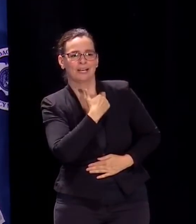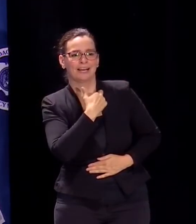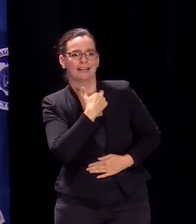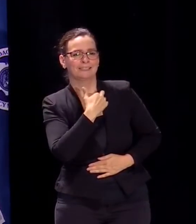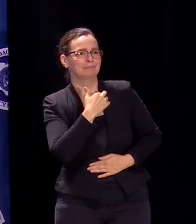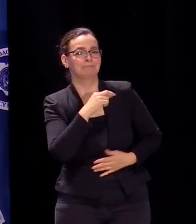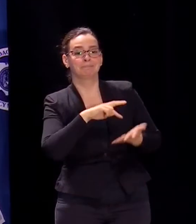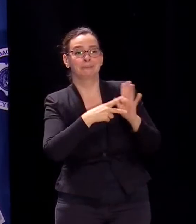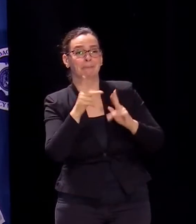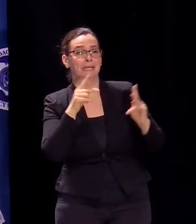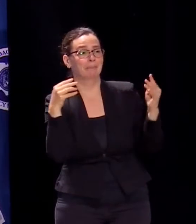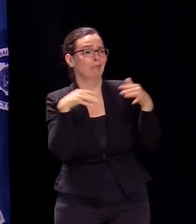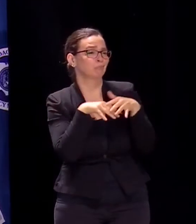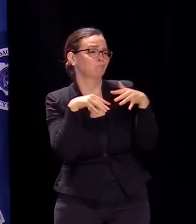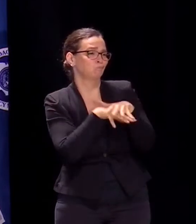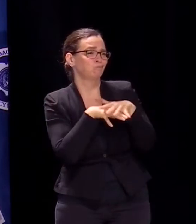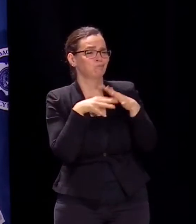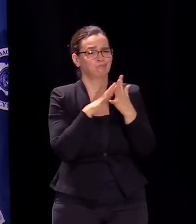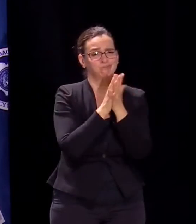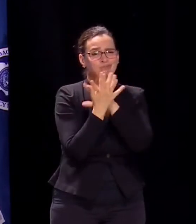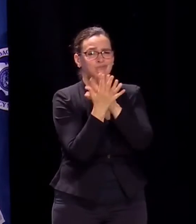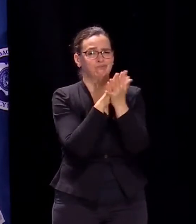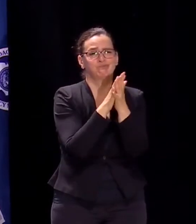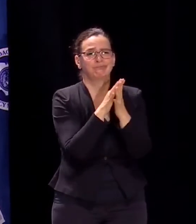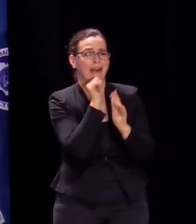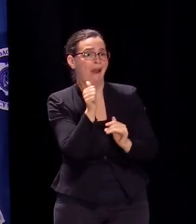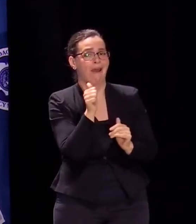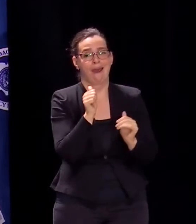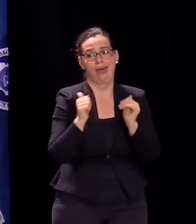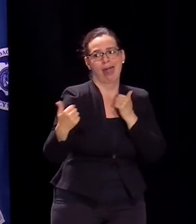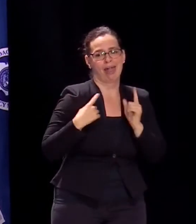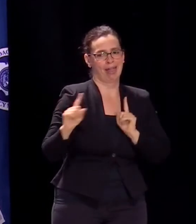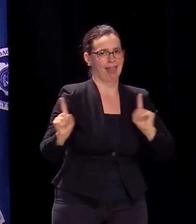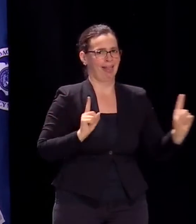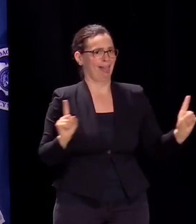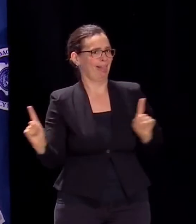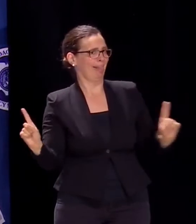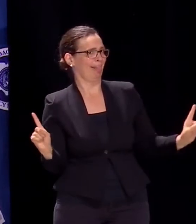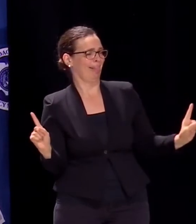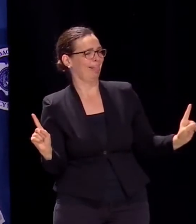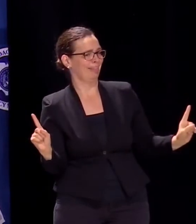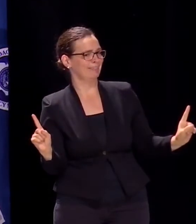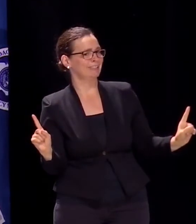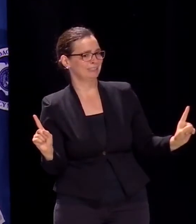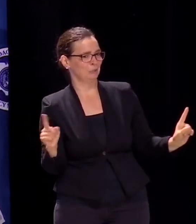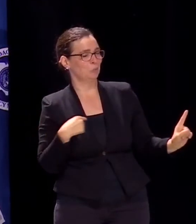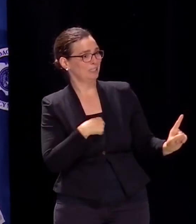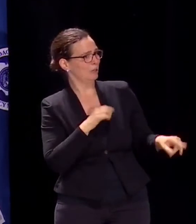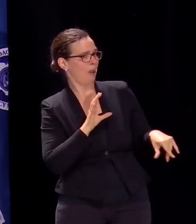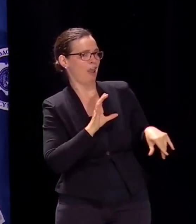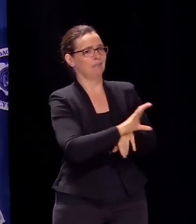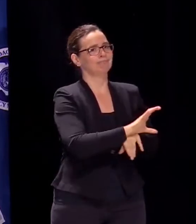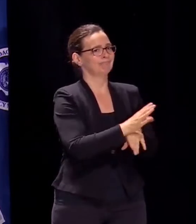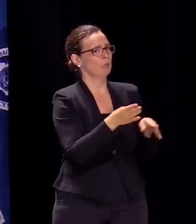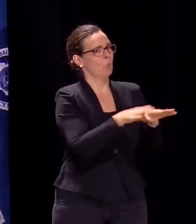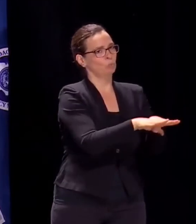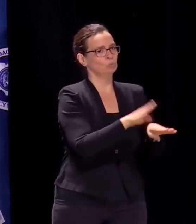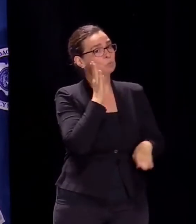So these things, you know, we get complaints all the time. We've gotten a lot of complaints from big box stores. People have sent me on